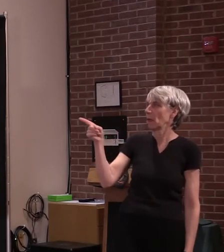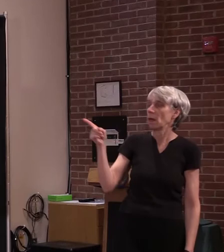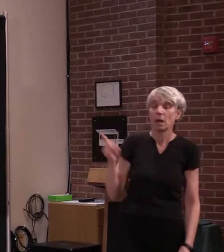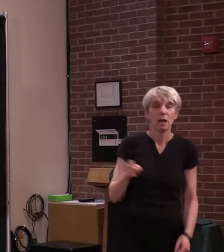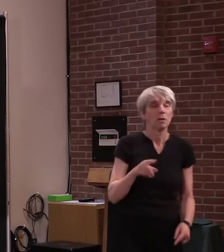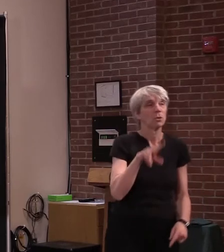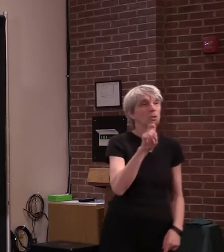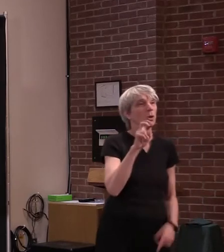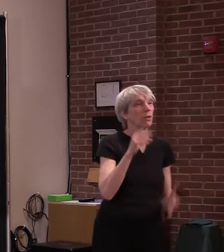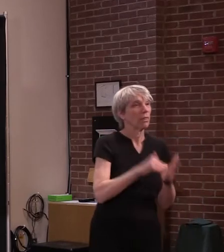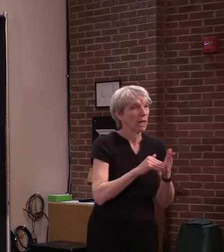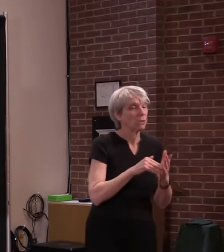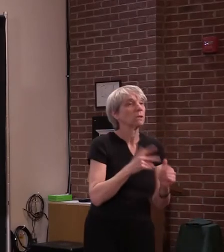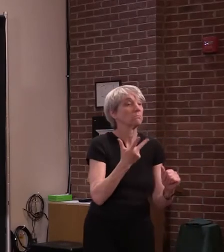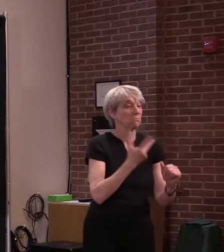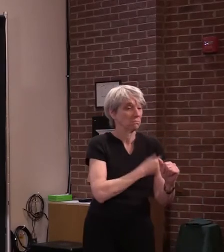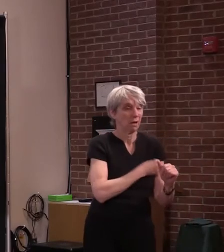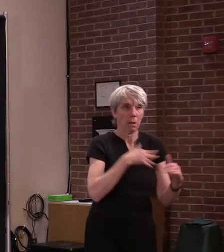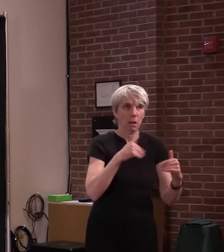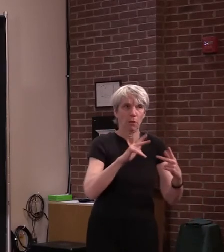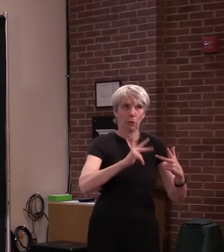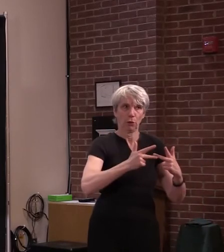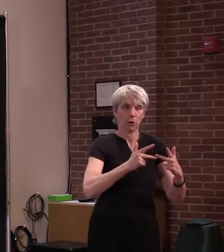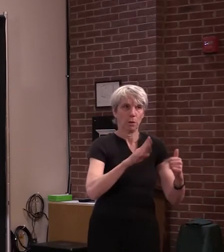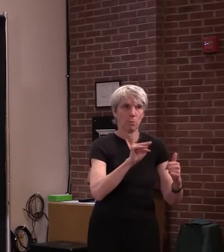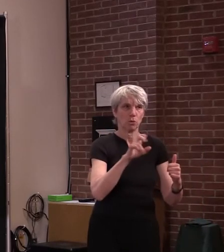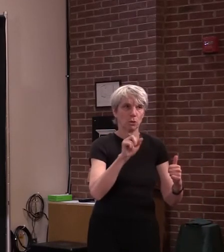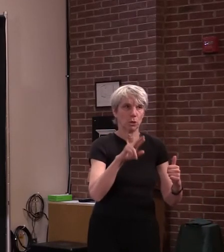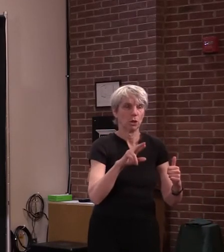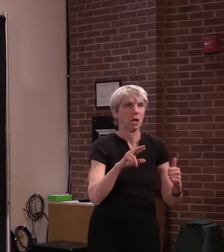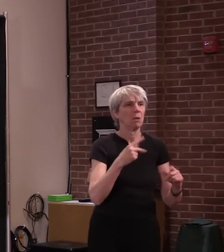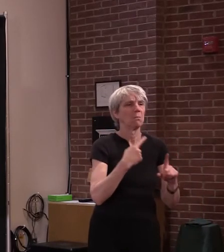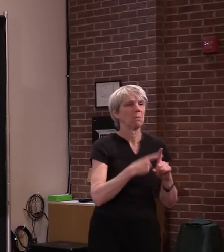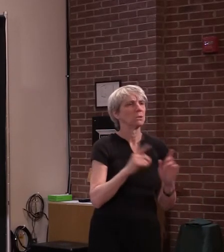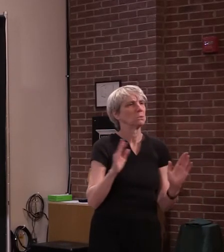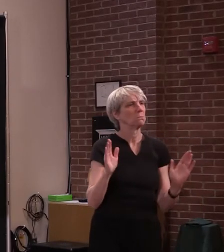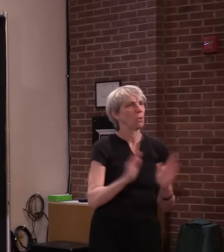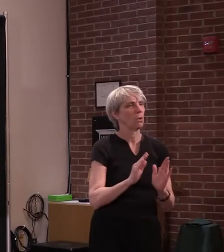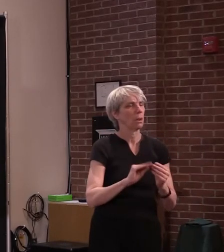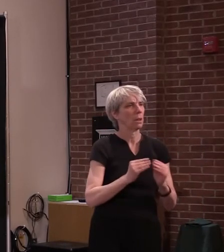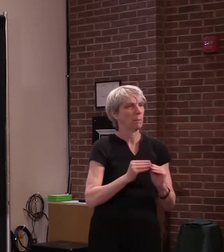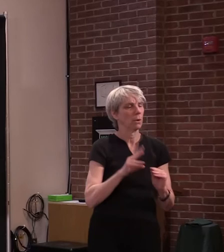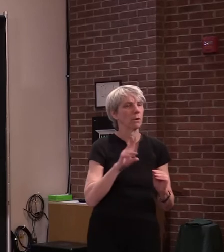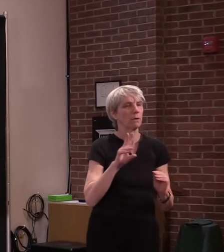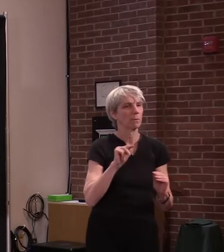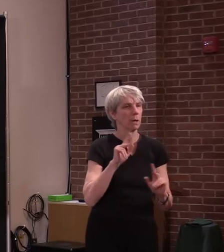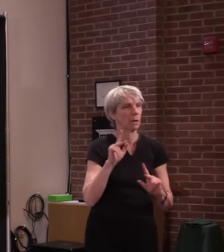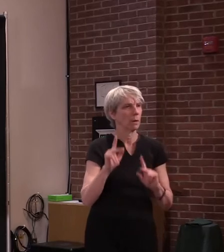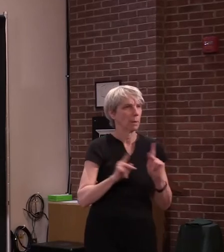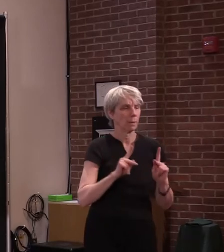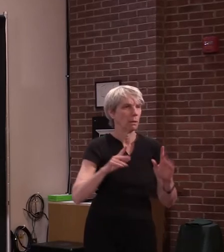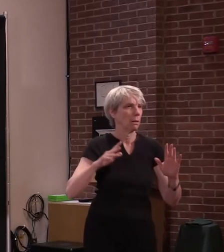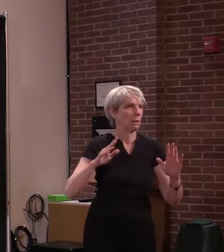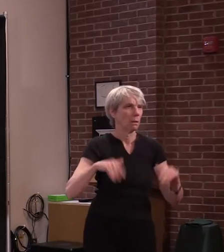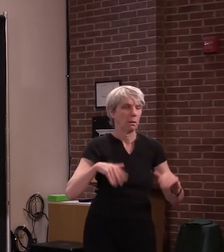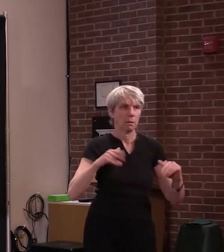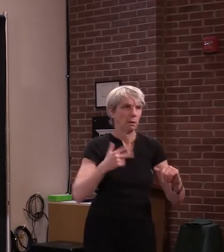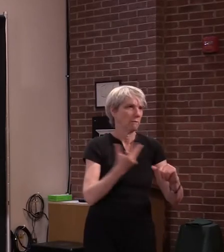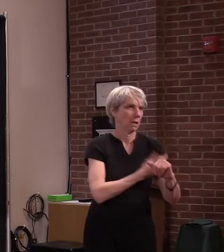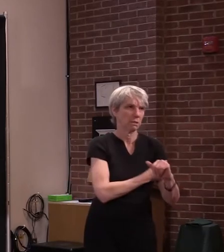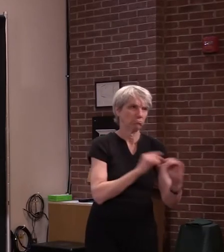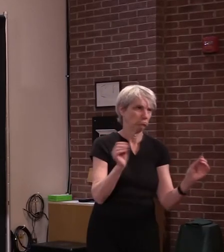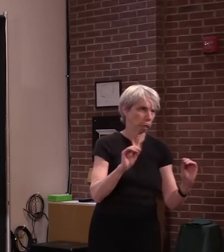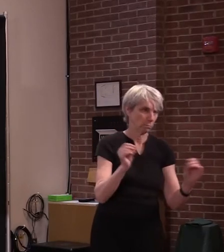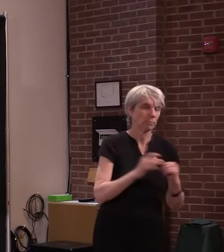Vermonters who are fully vaccinated but not boosted, and then a much smaller number of those that are, you know, not fully vaccinated yet.